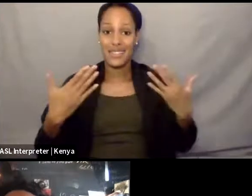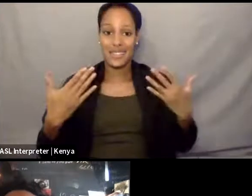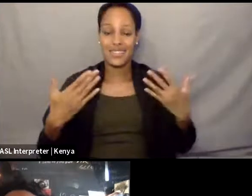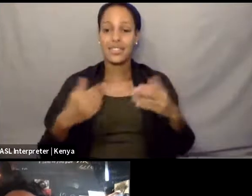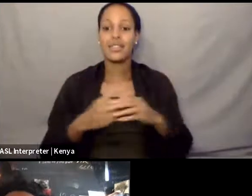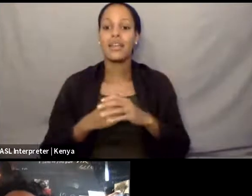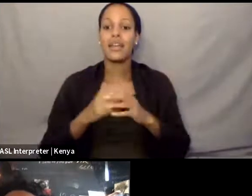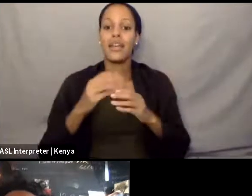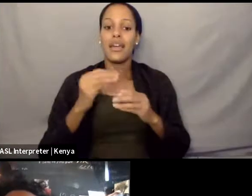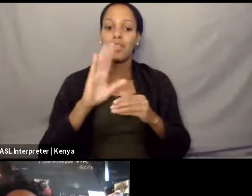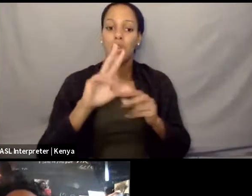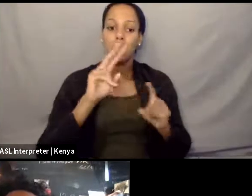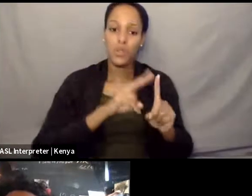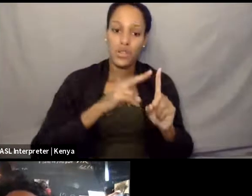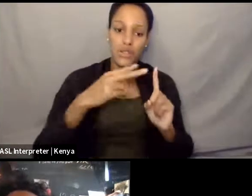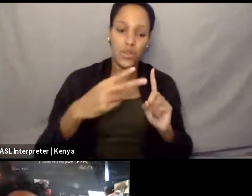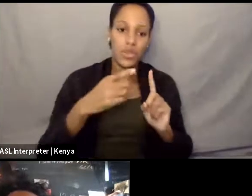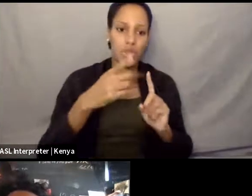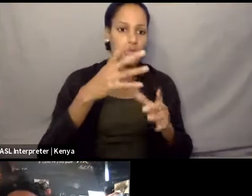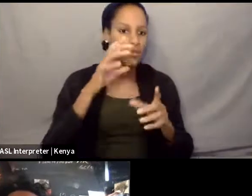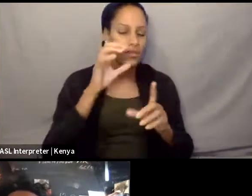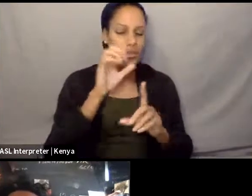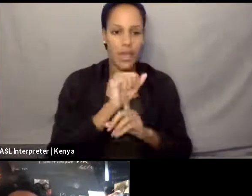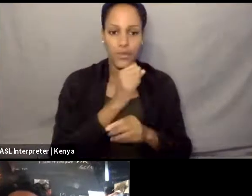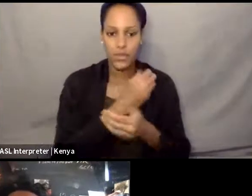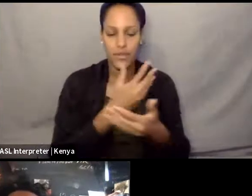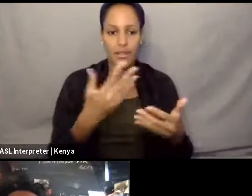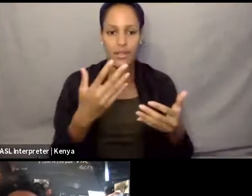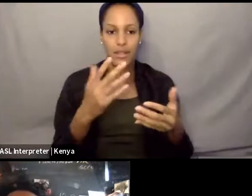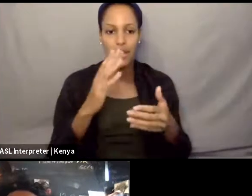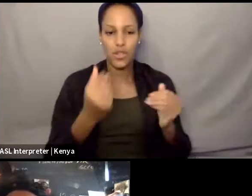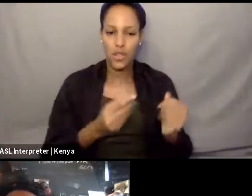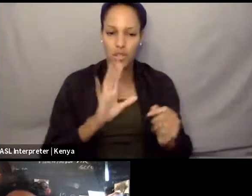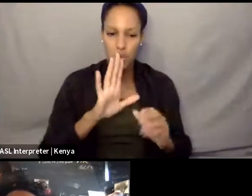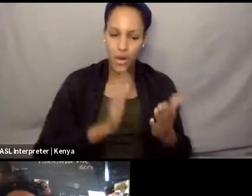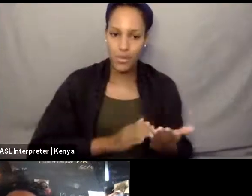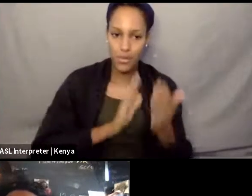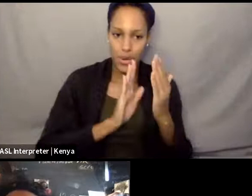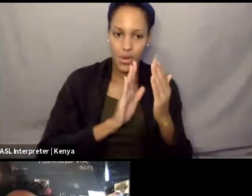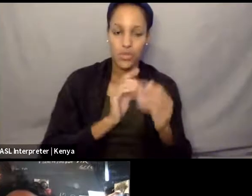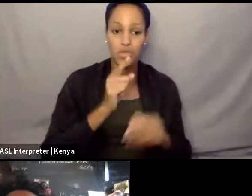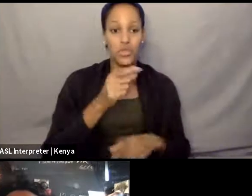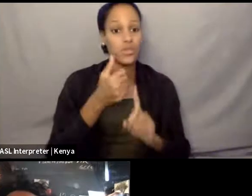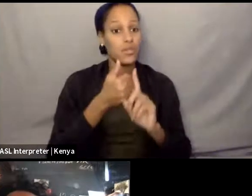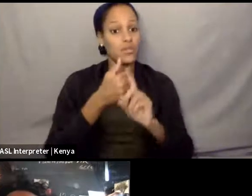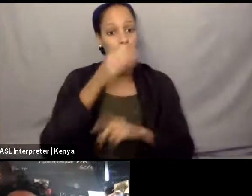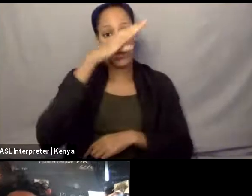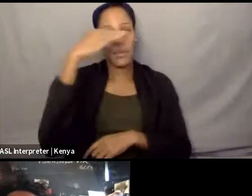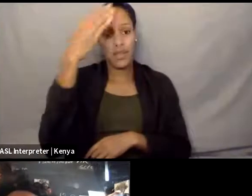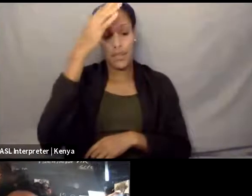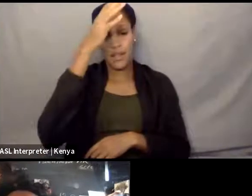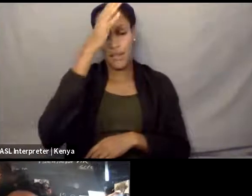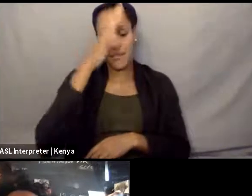that you occupy and approach it from. So you're a Black male in a